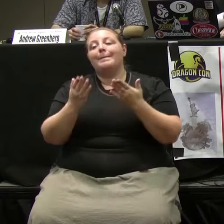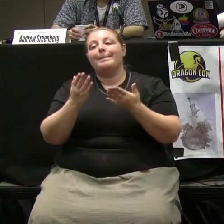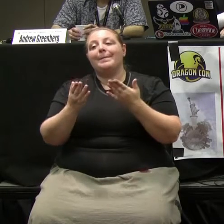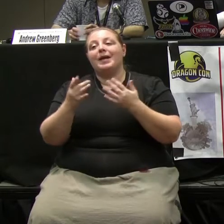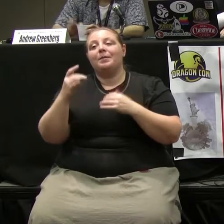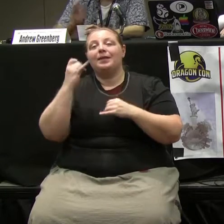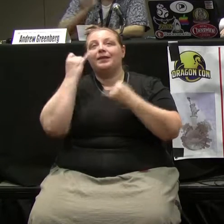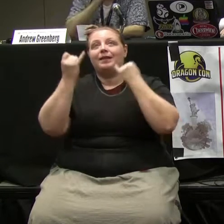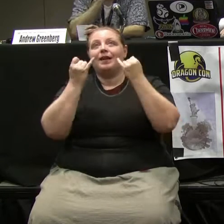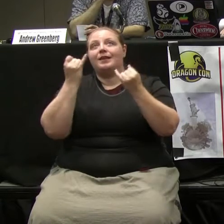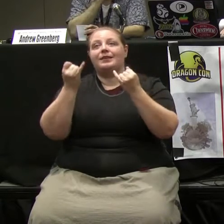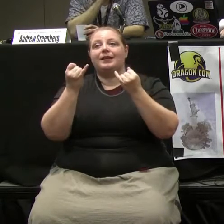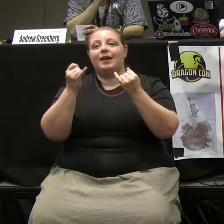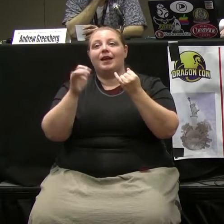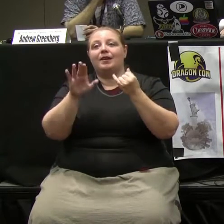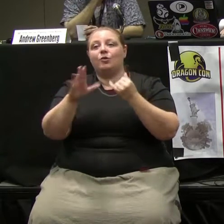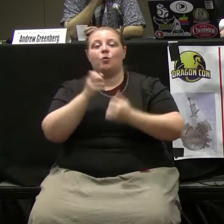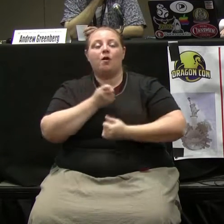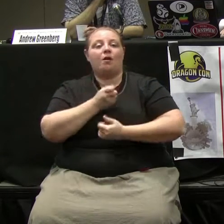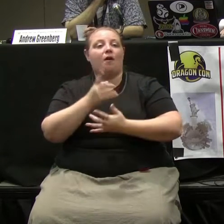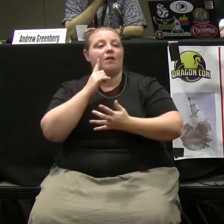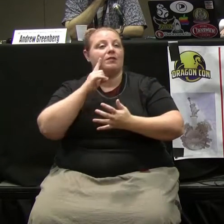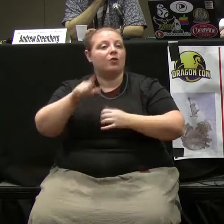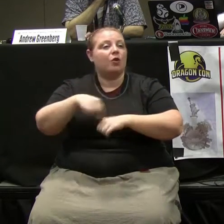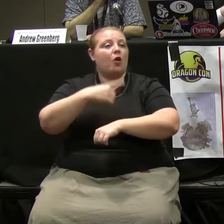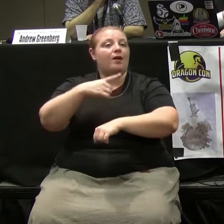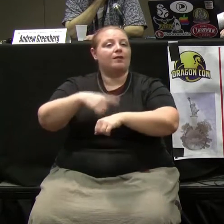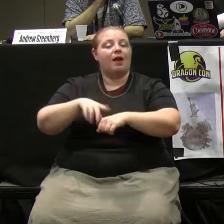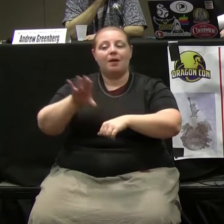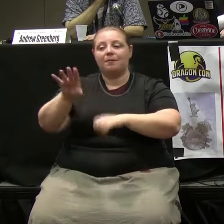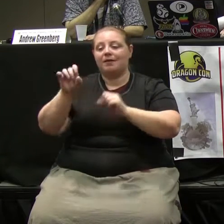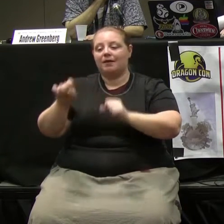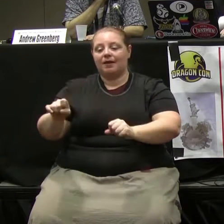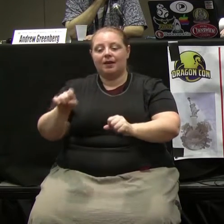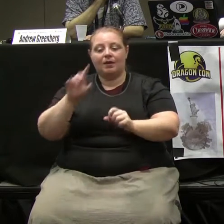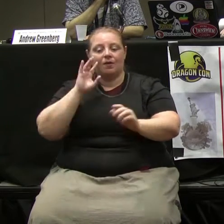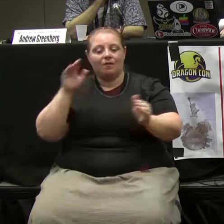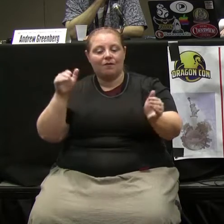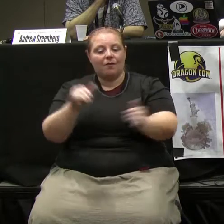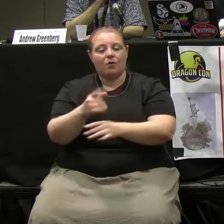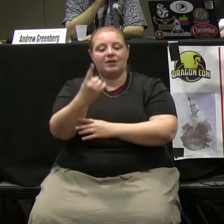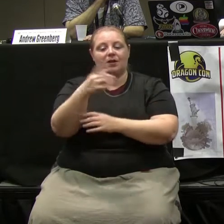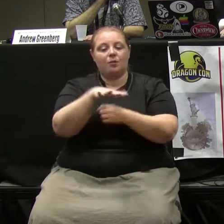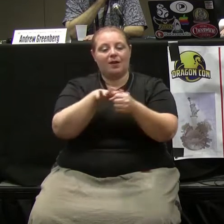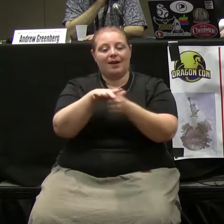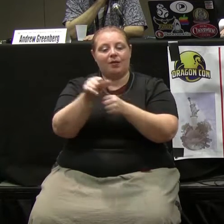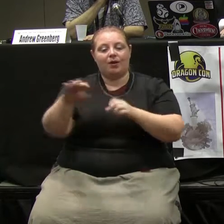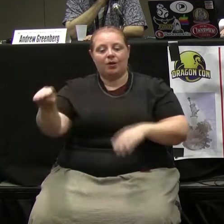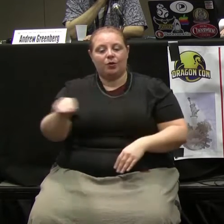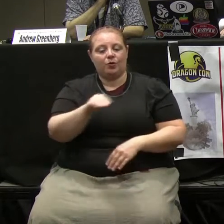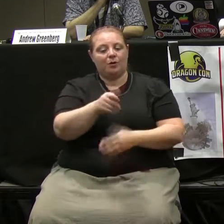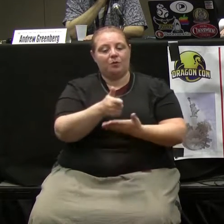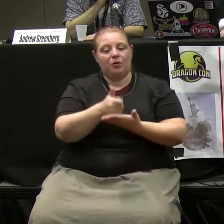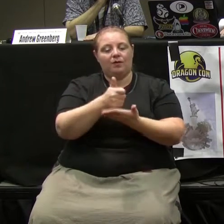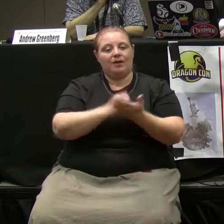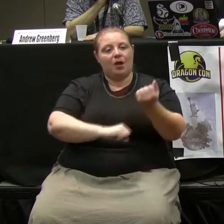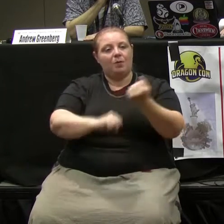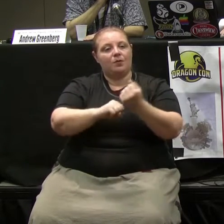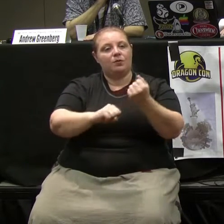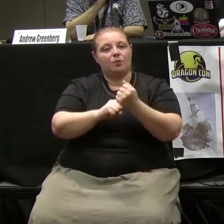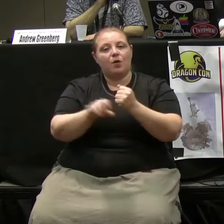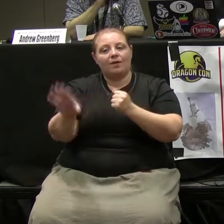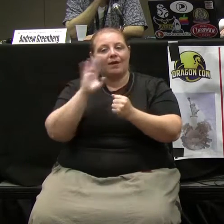this idea, your cause for a long time. They may be able to identify an area of opportunity you could move into that would be willing to mentor you